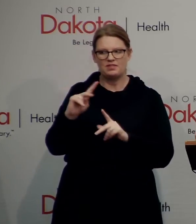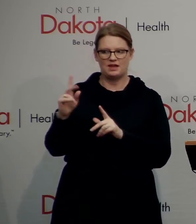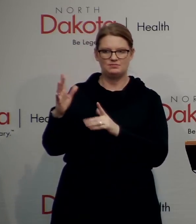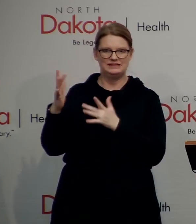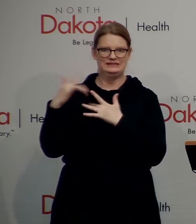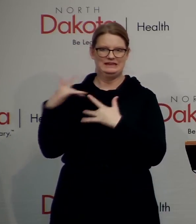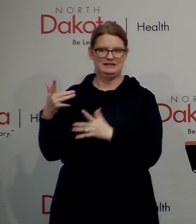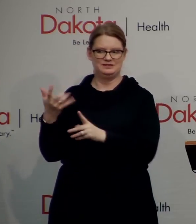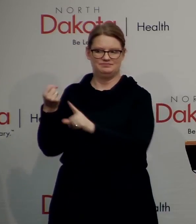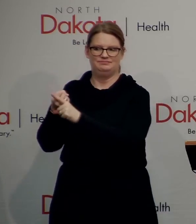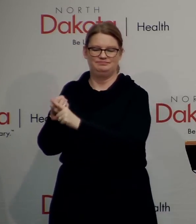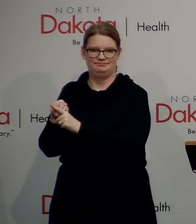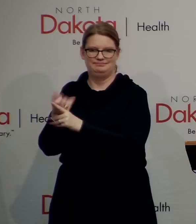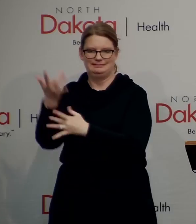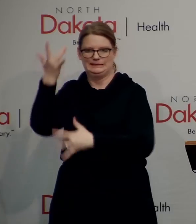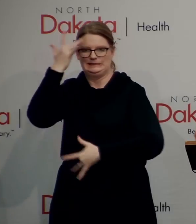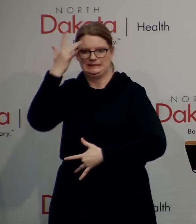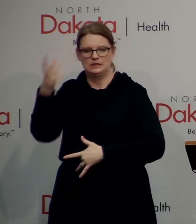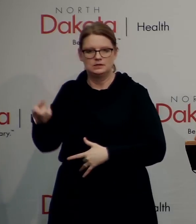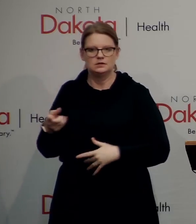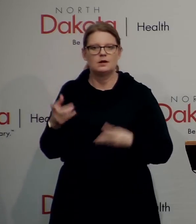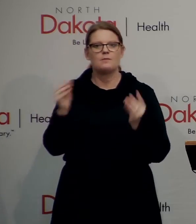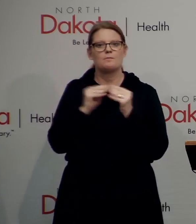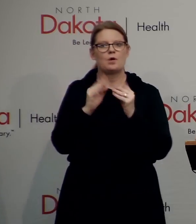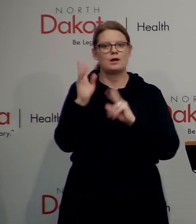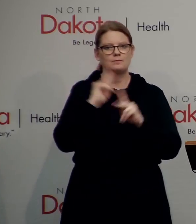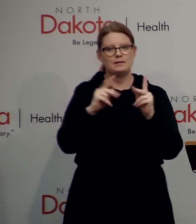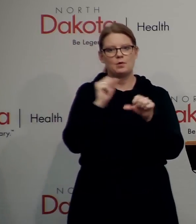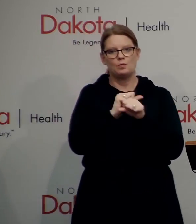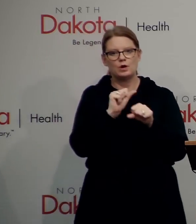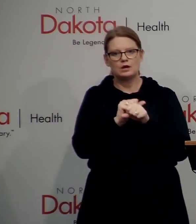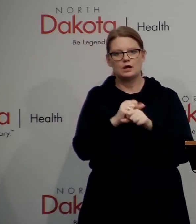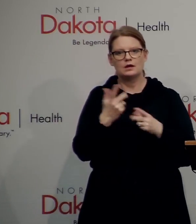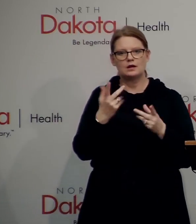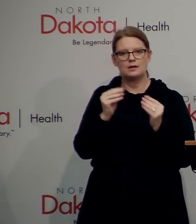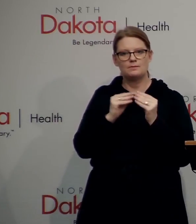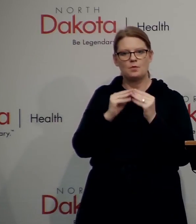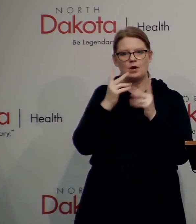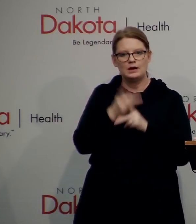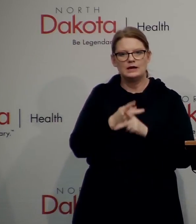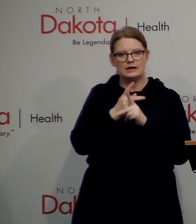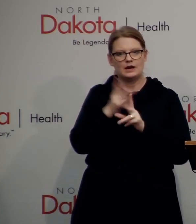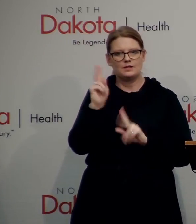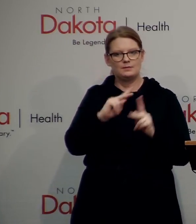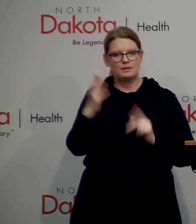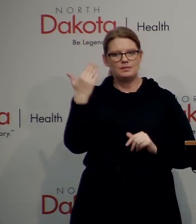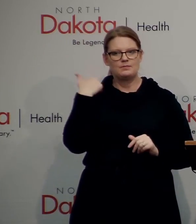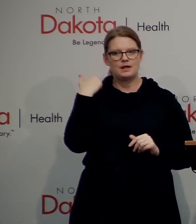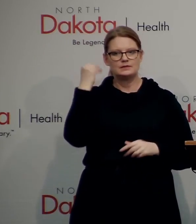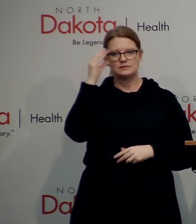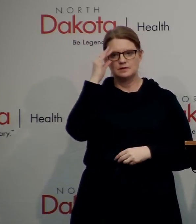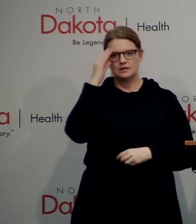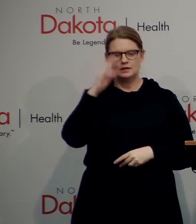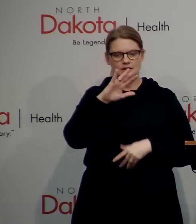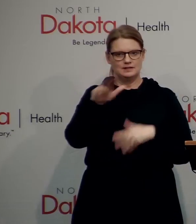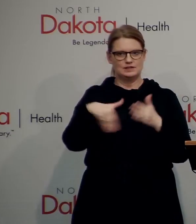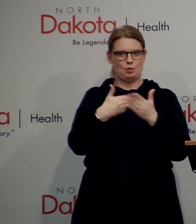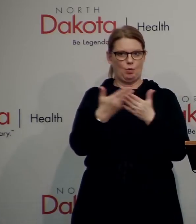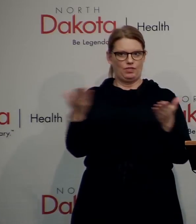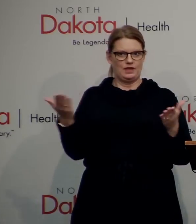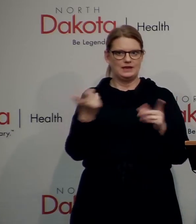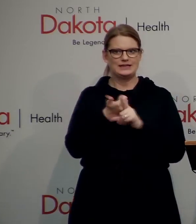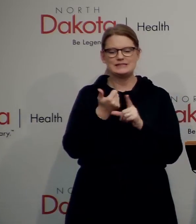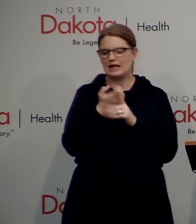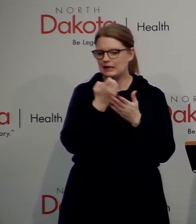take more care and more people working on it than we've had in the past. So again, we know this is the whole thing. It's